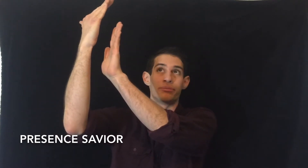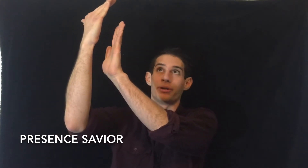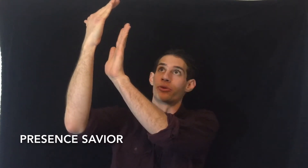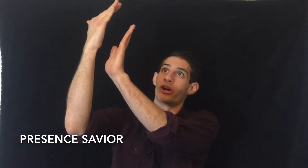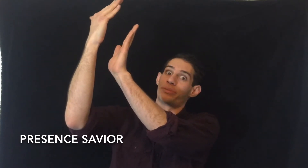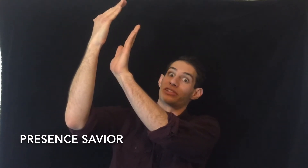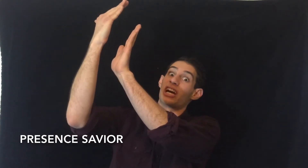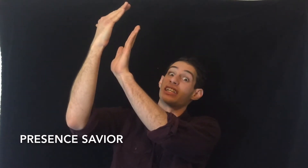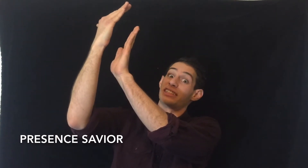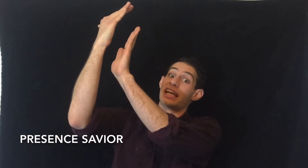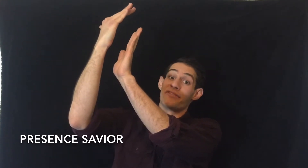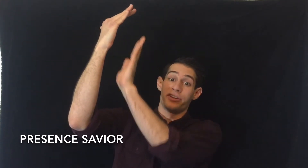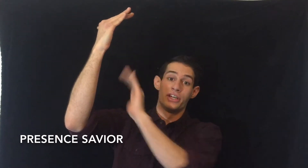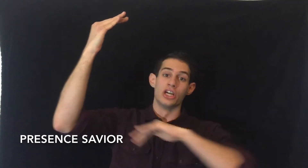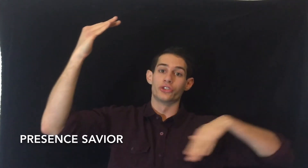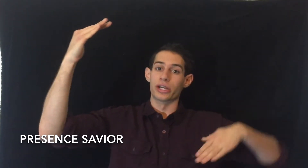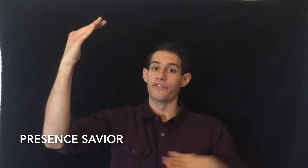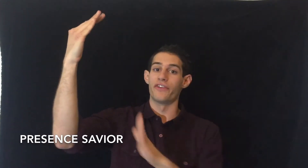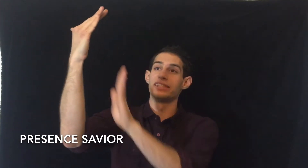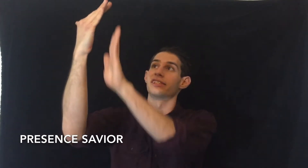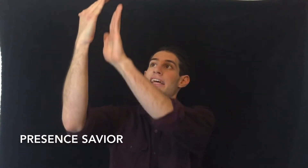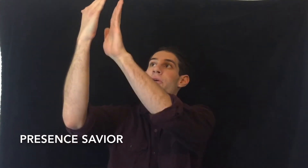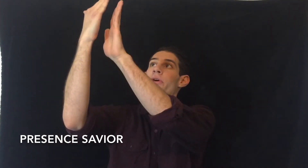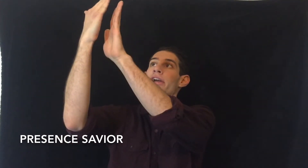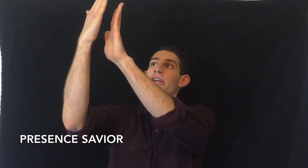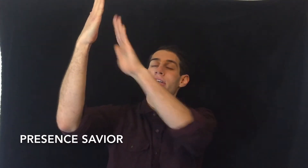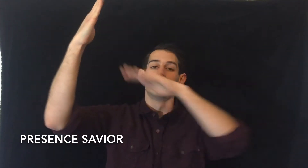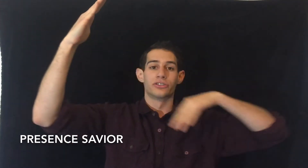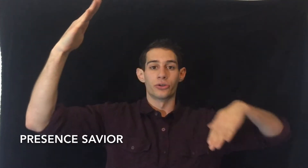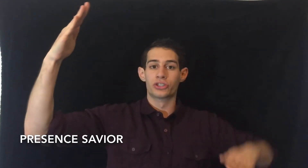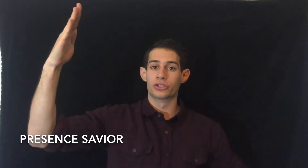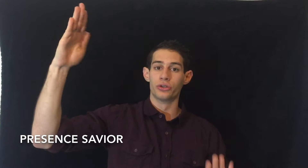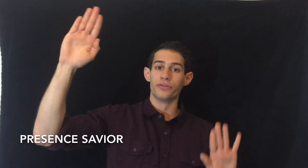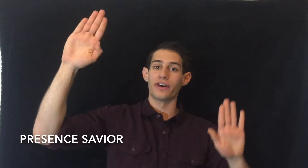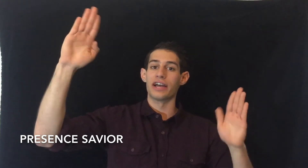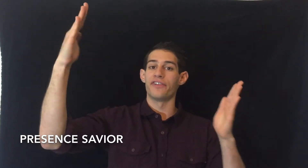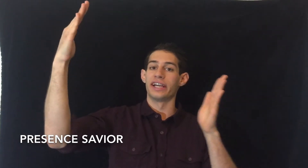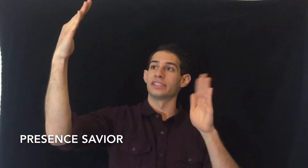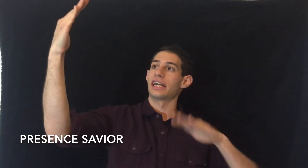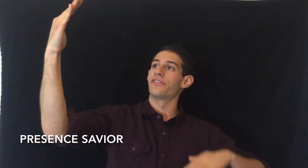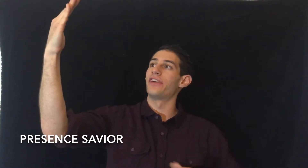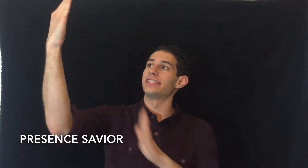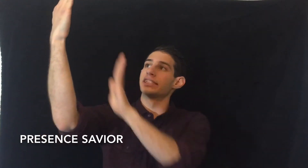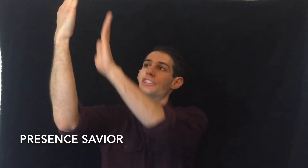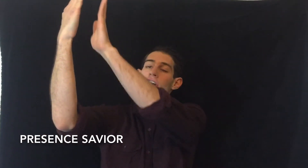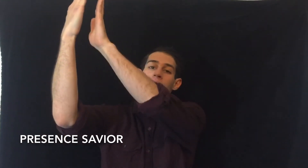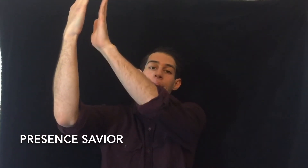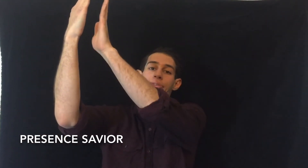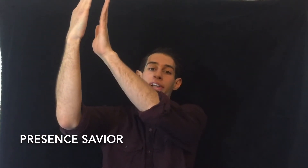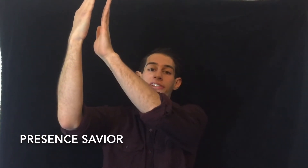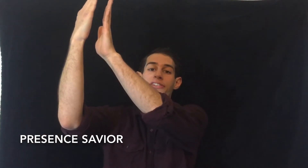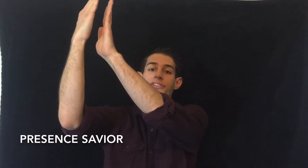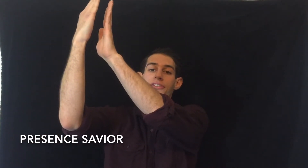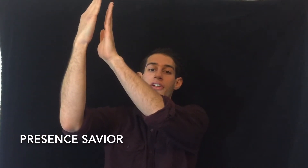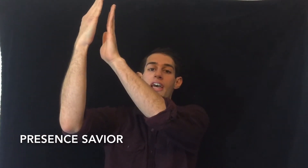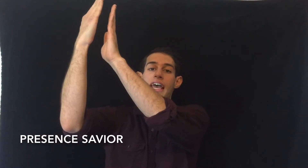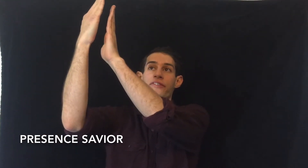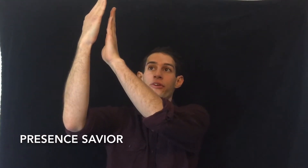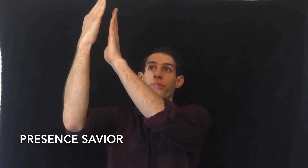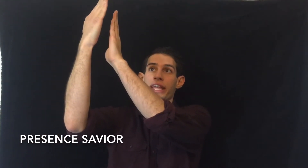bit more up because God's in heaven, so we're going to face it that way. So 2 5 hands kind of facing each other, presence. And from